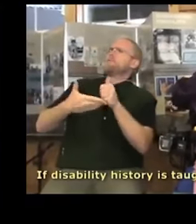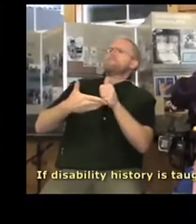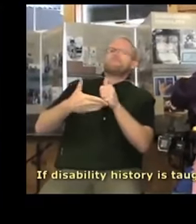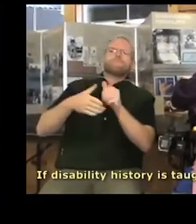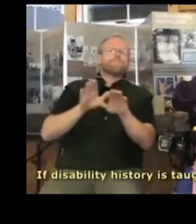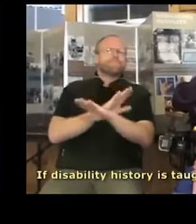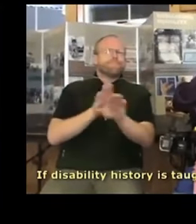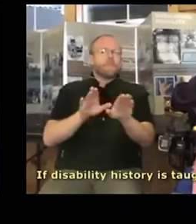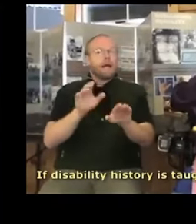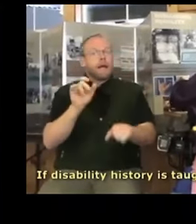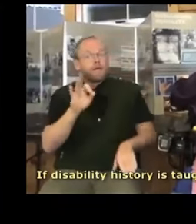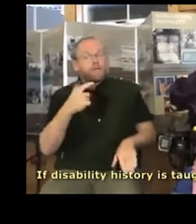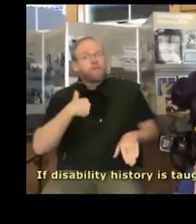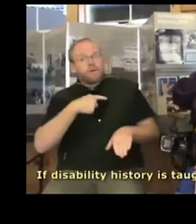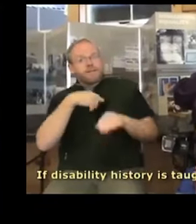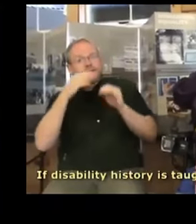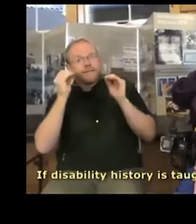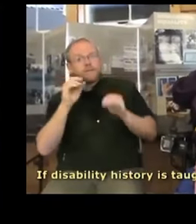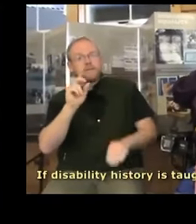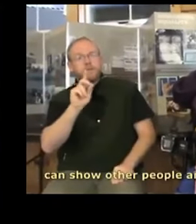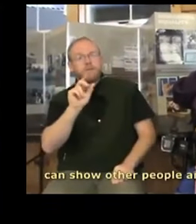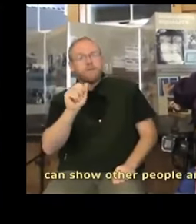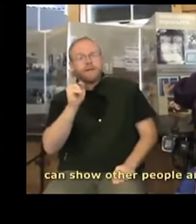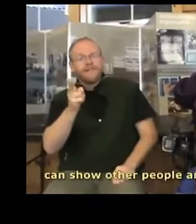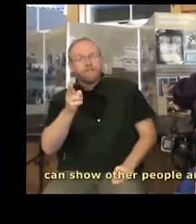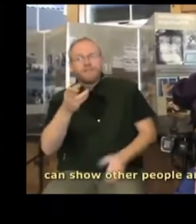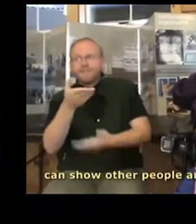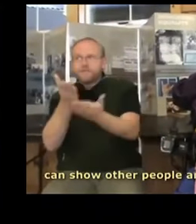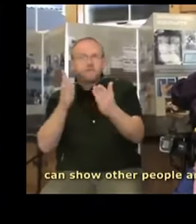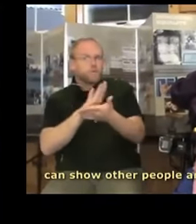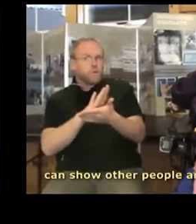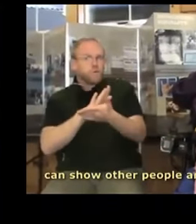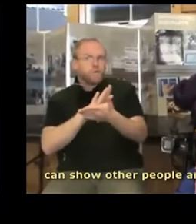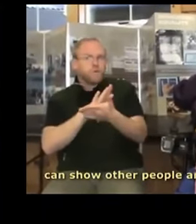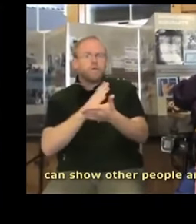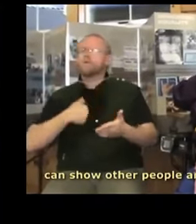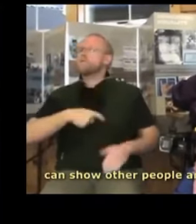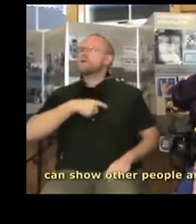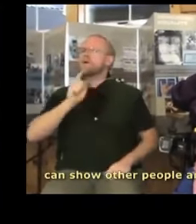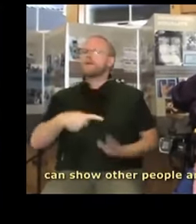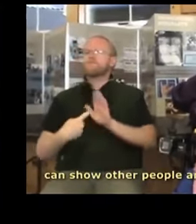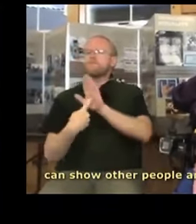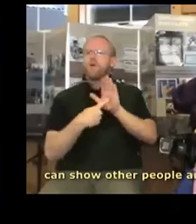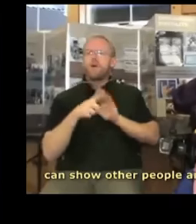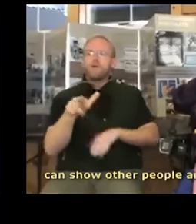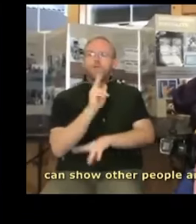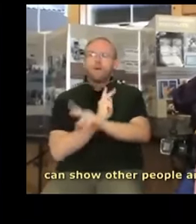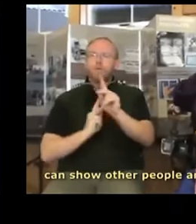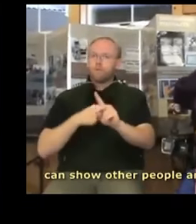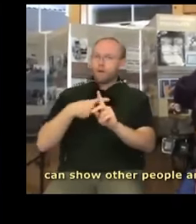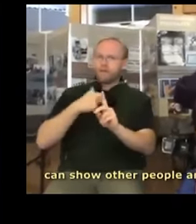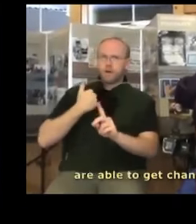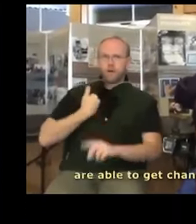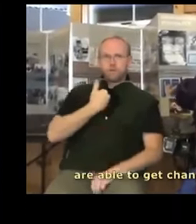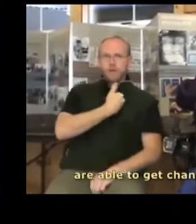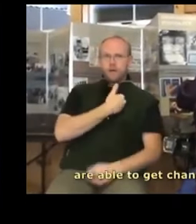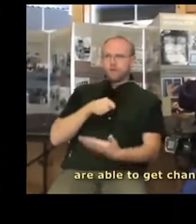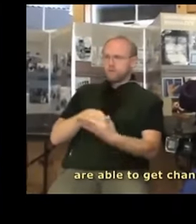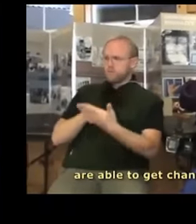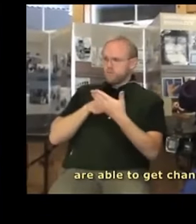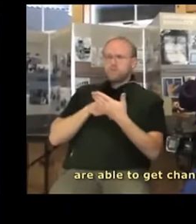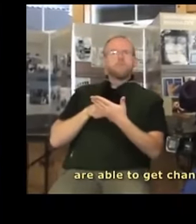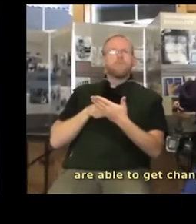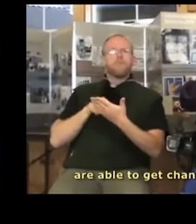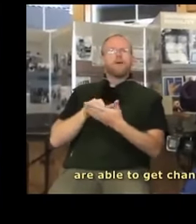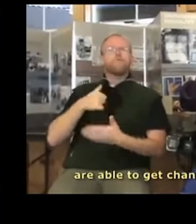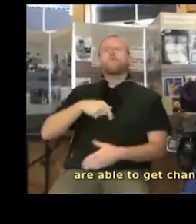disability history is taught in schools, then we can show other people and ourselves that we are